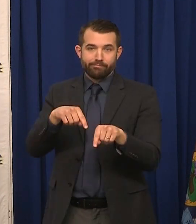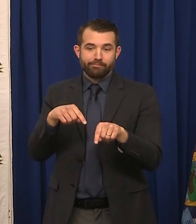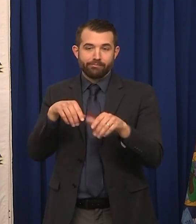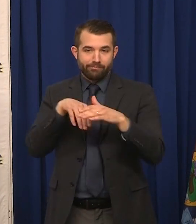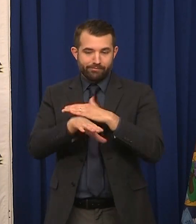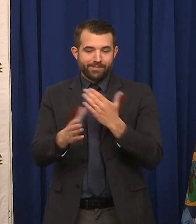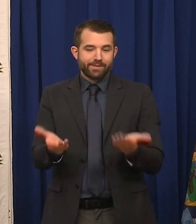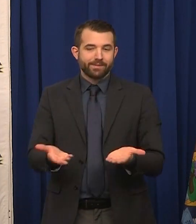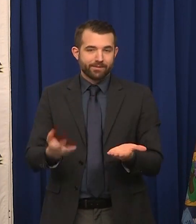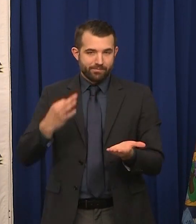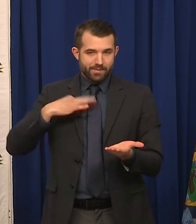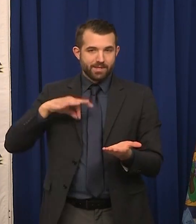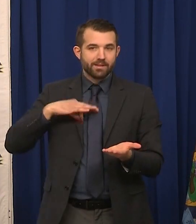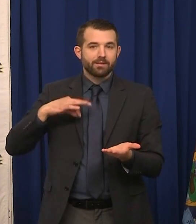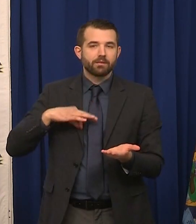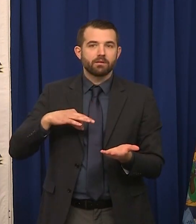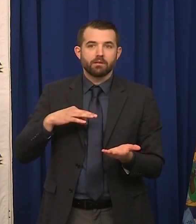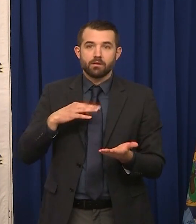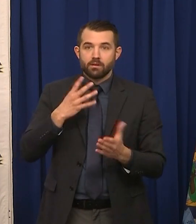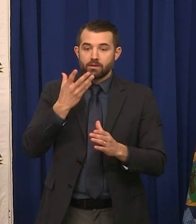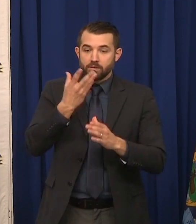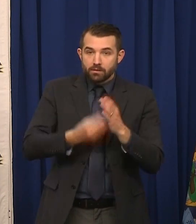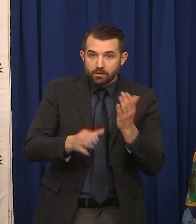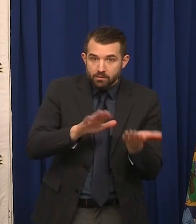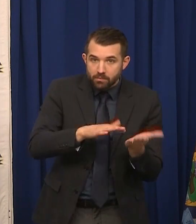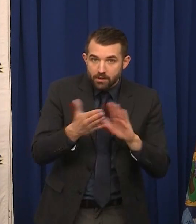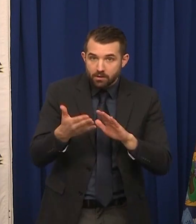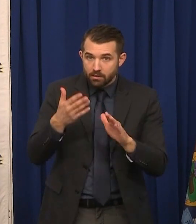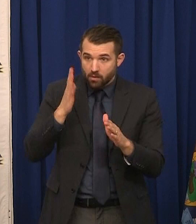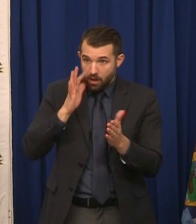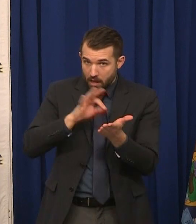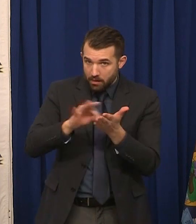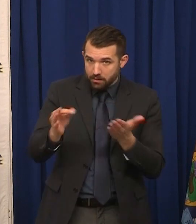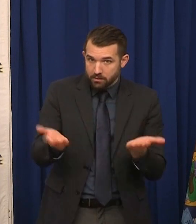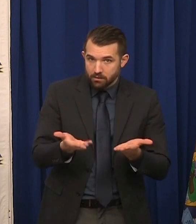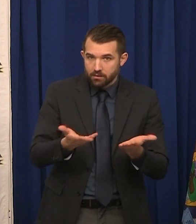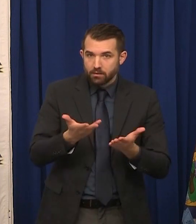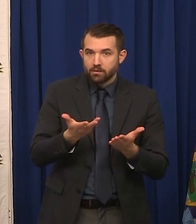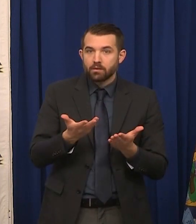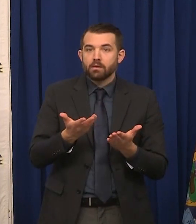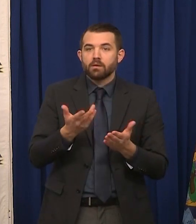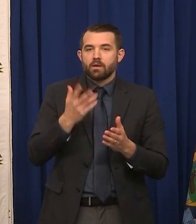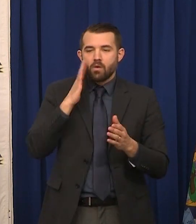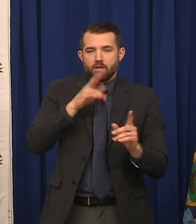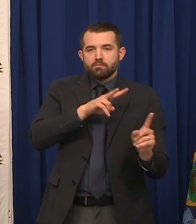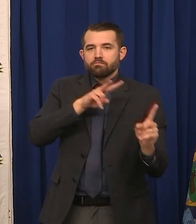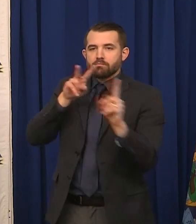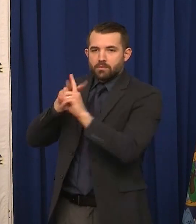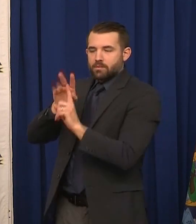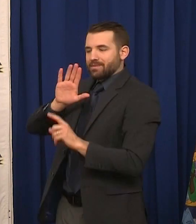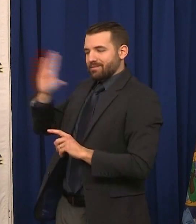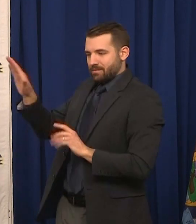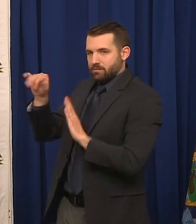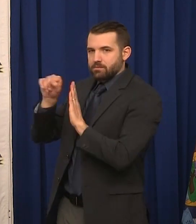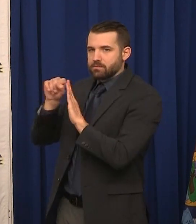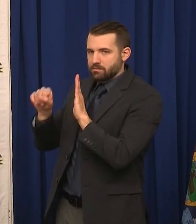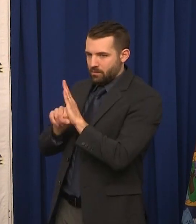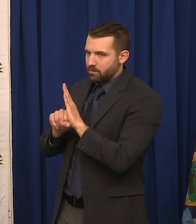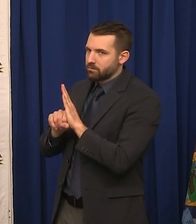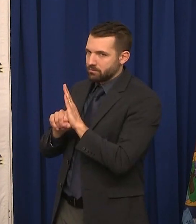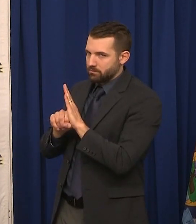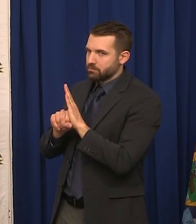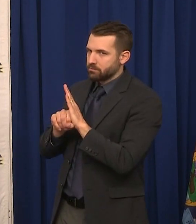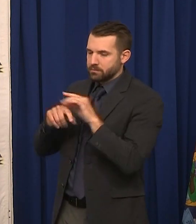Maine and pass away, for example, that passing would be recorded by the state in which the individual